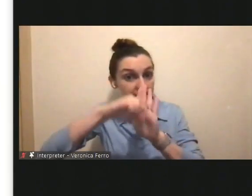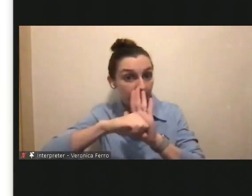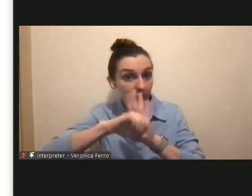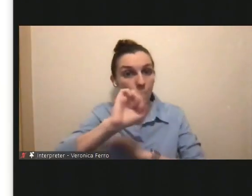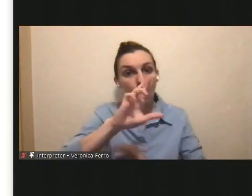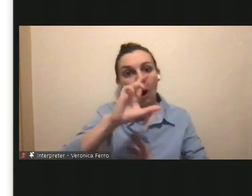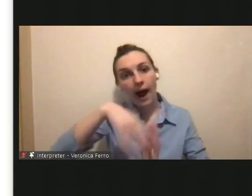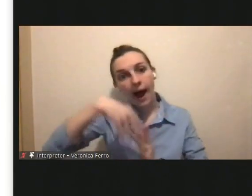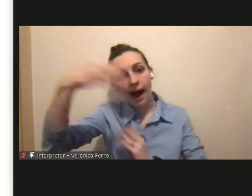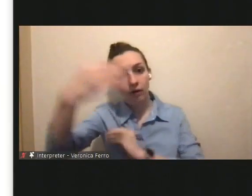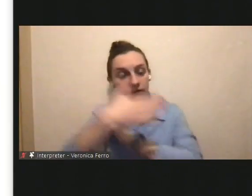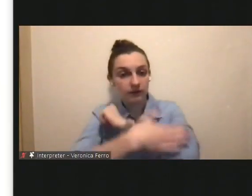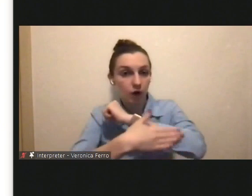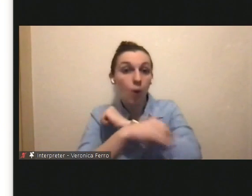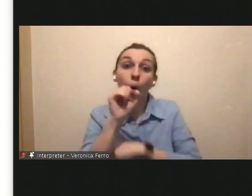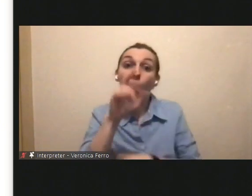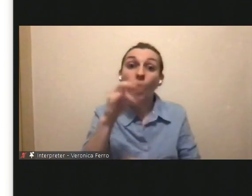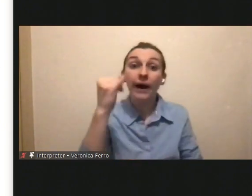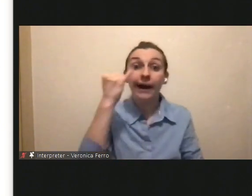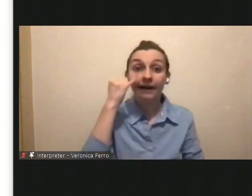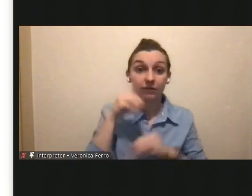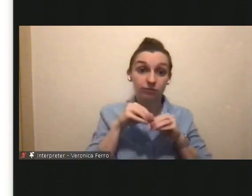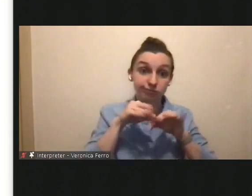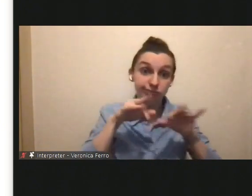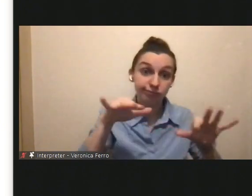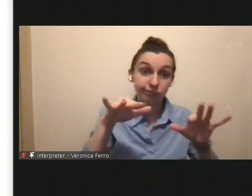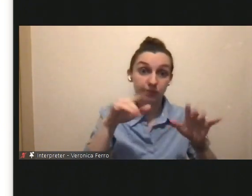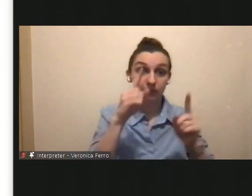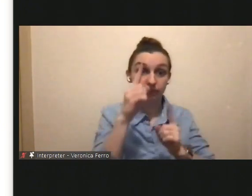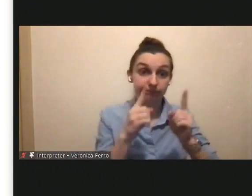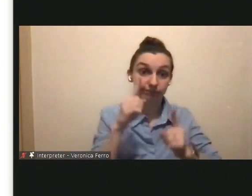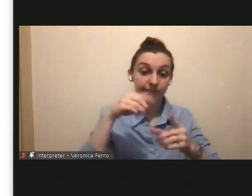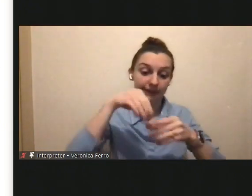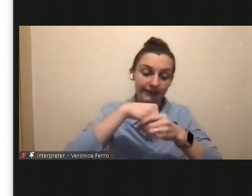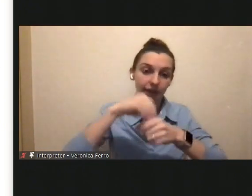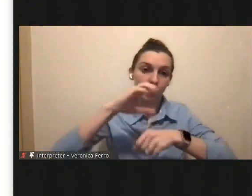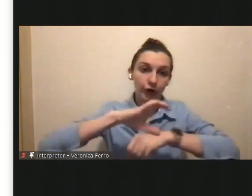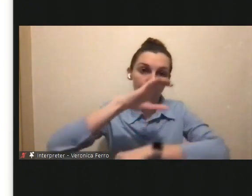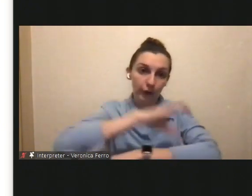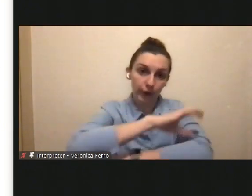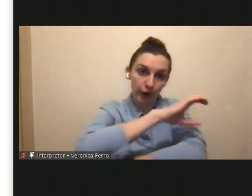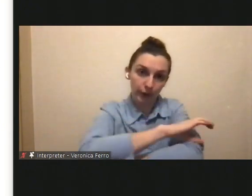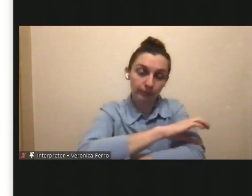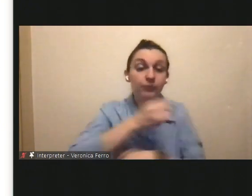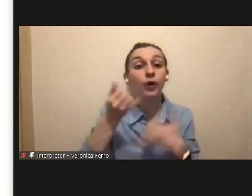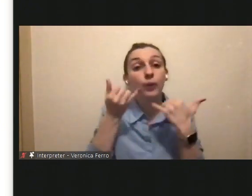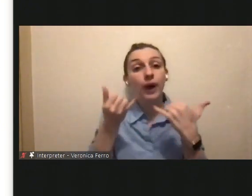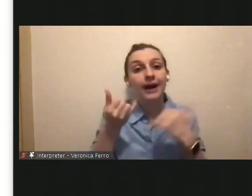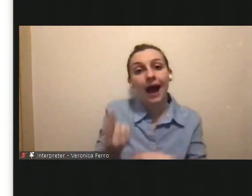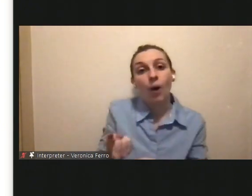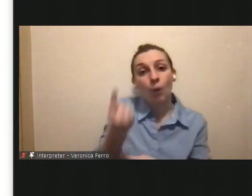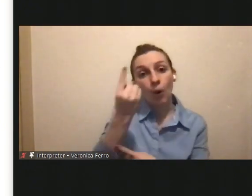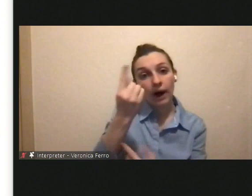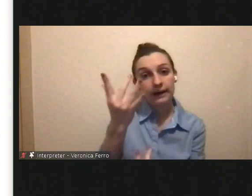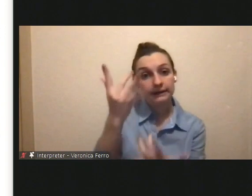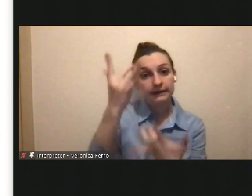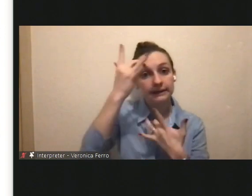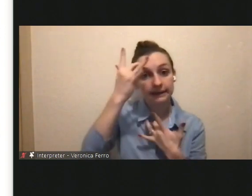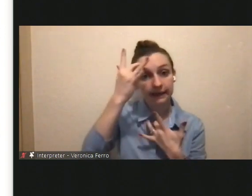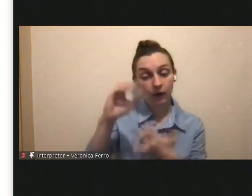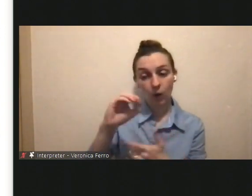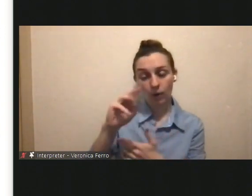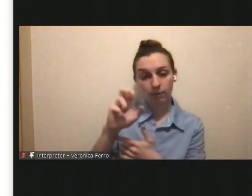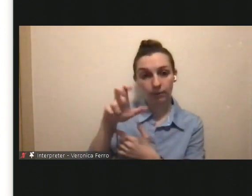were acquired here in Colorado. At this point, just one of our 5 cases is a case that appears like it was acquired